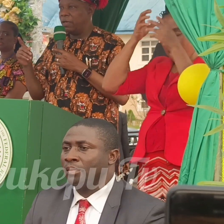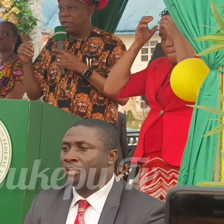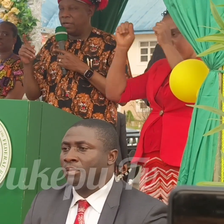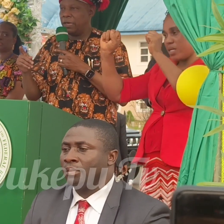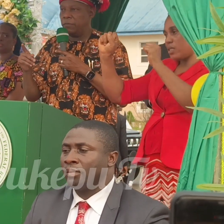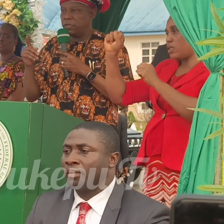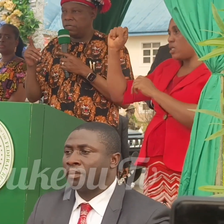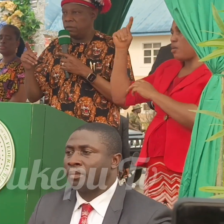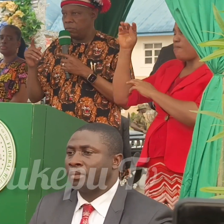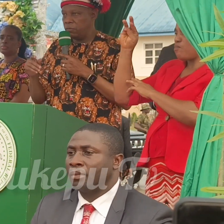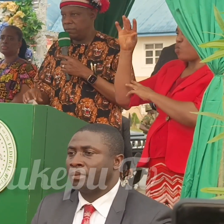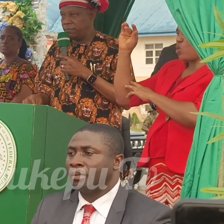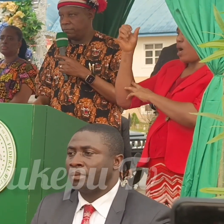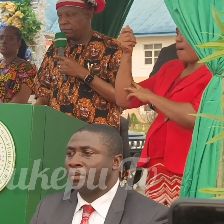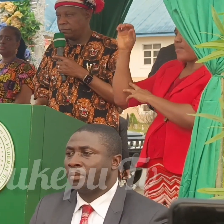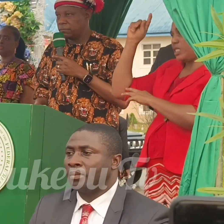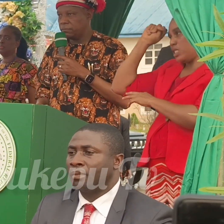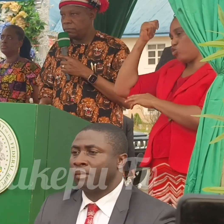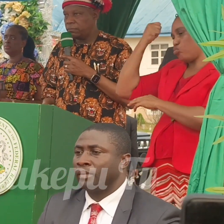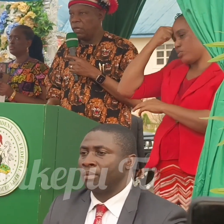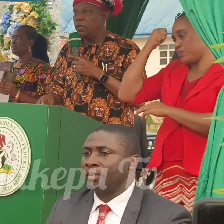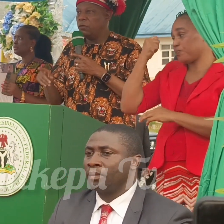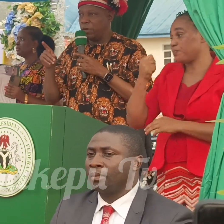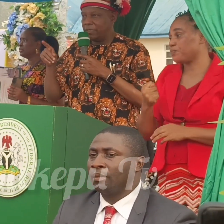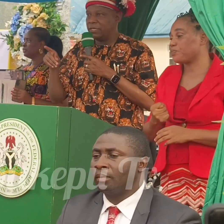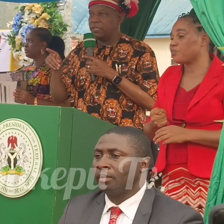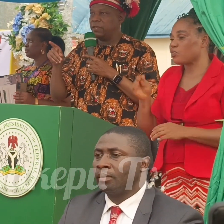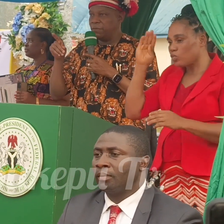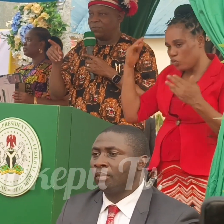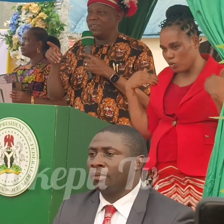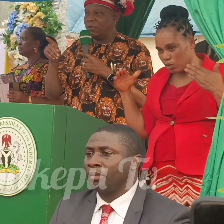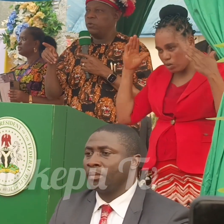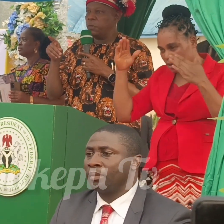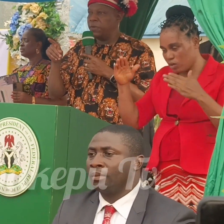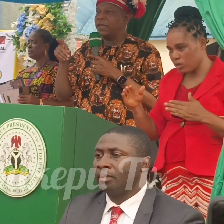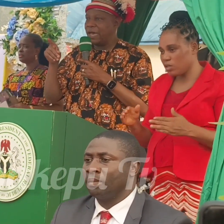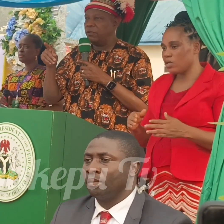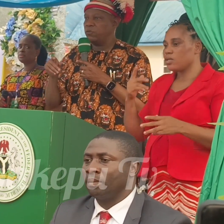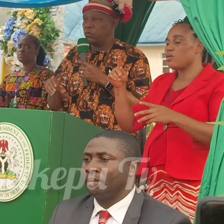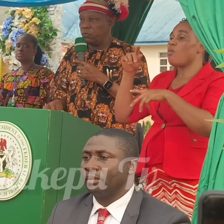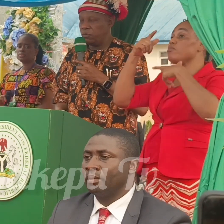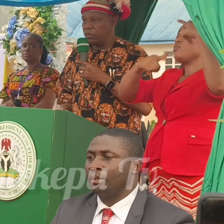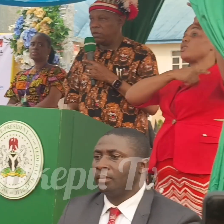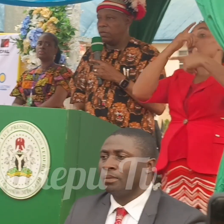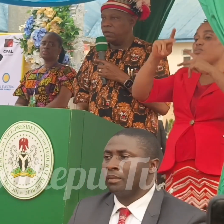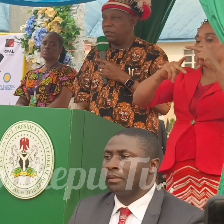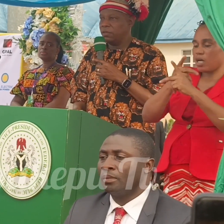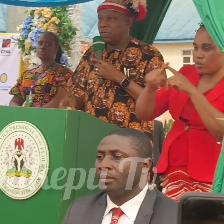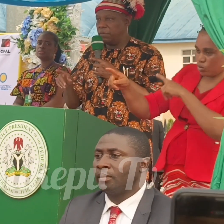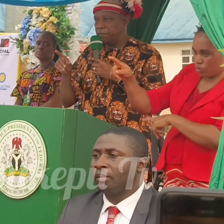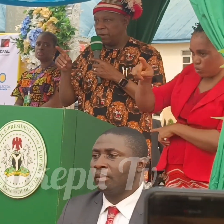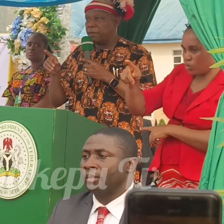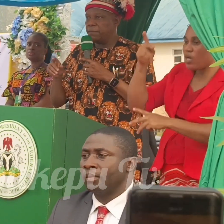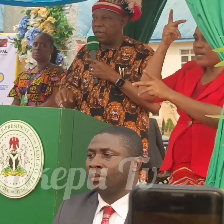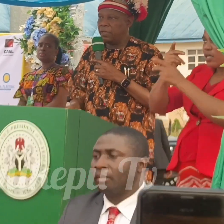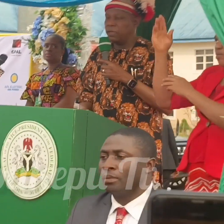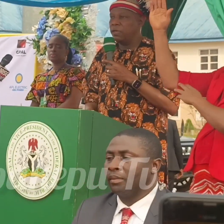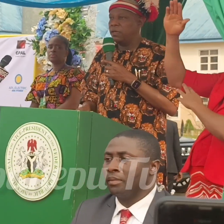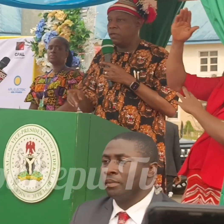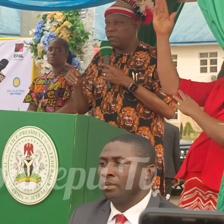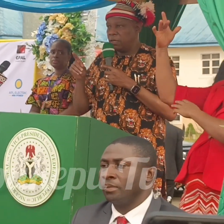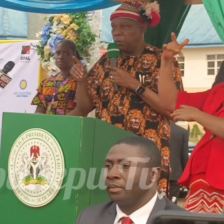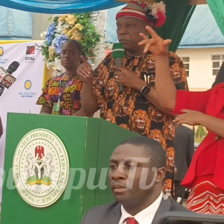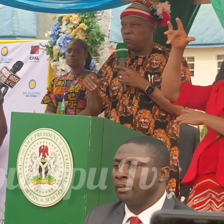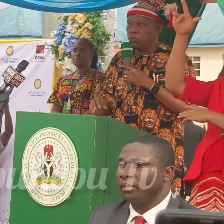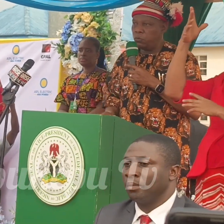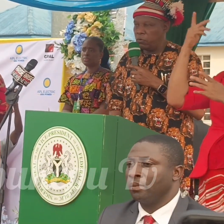Bola Ahmed Tinubu. Your Excellency, posterity will be very kind to you. Keep the flag flying,